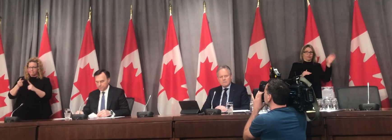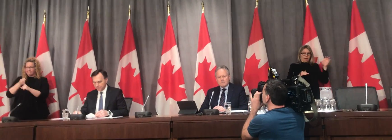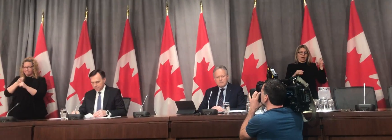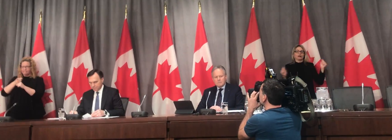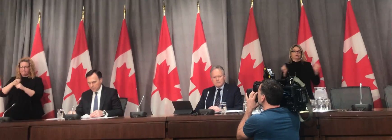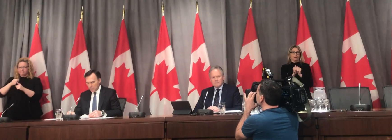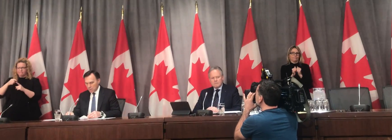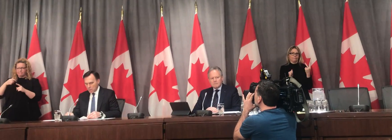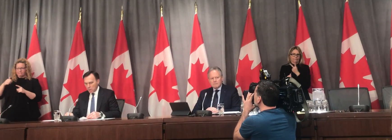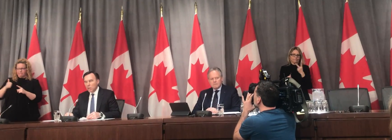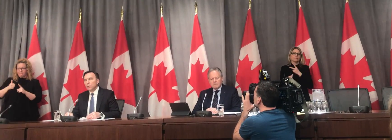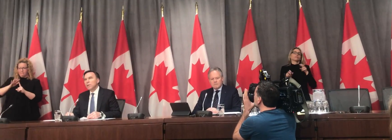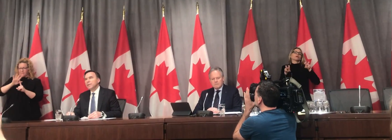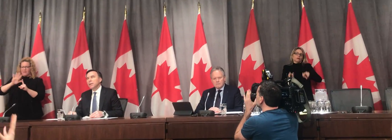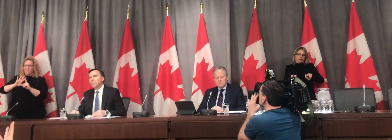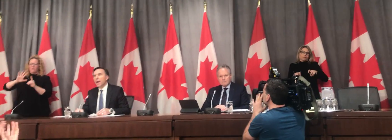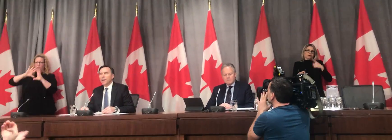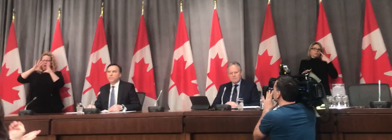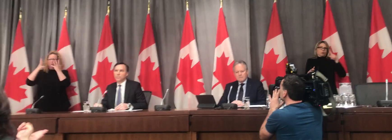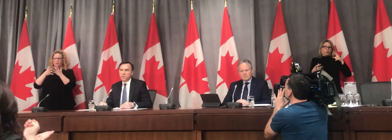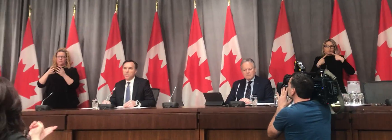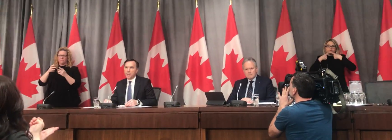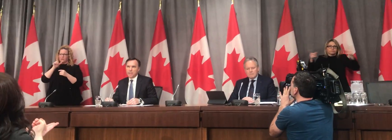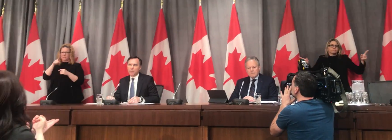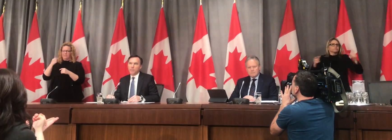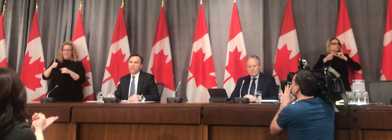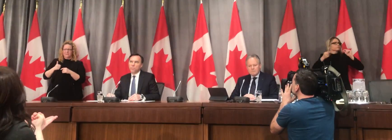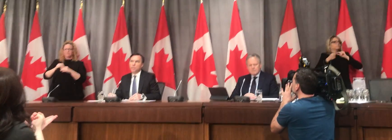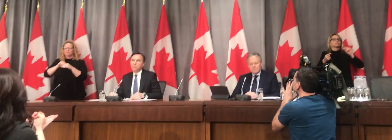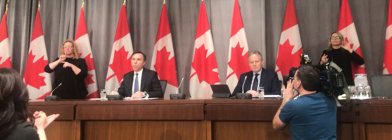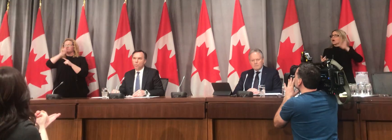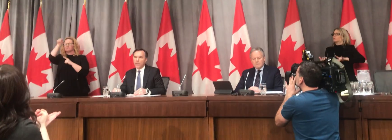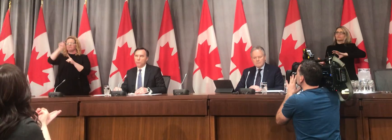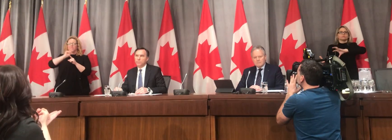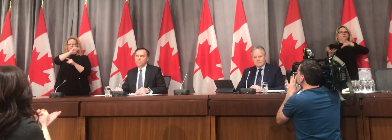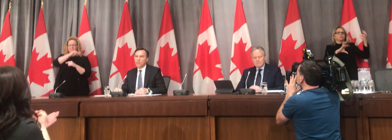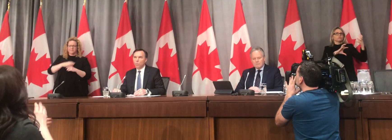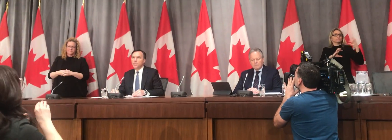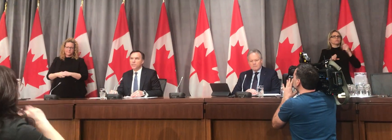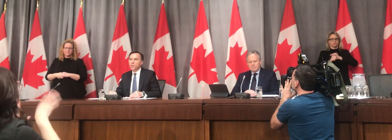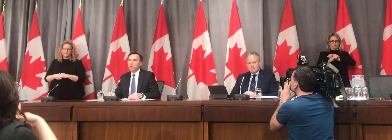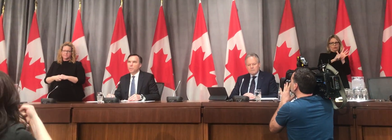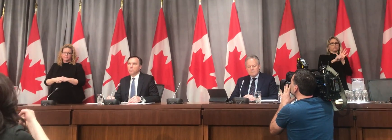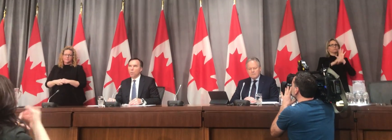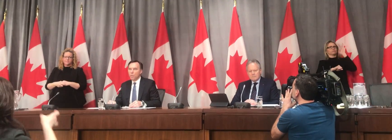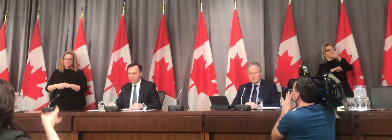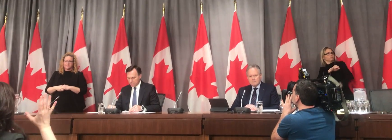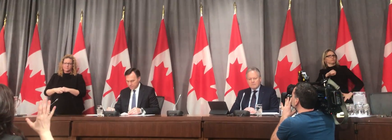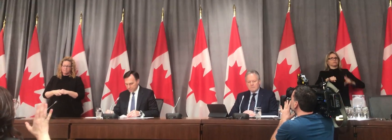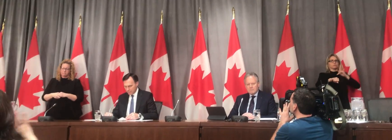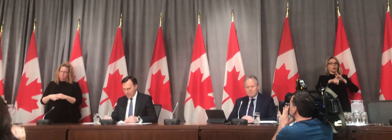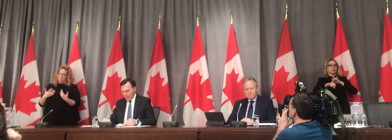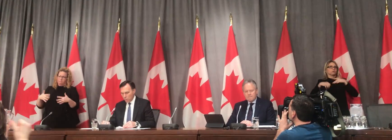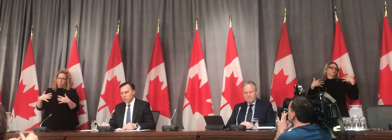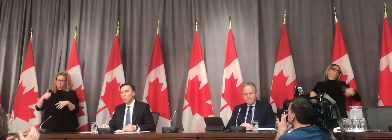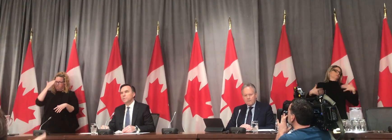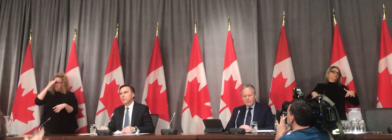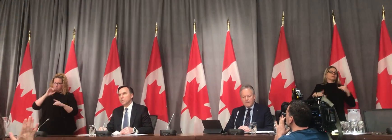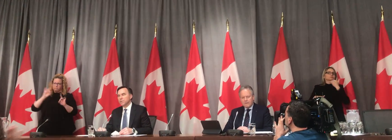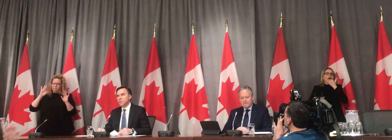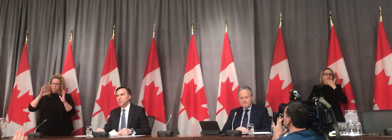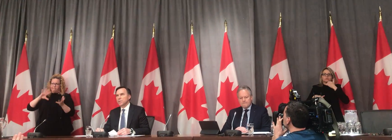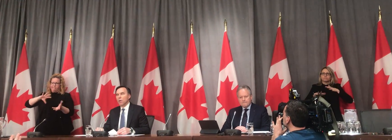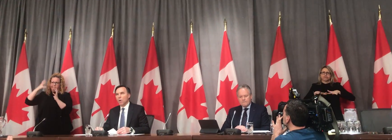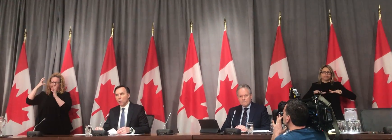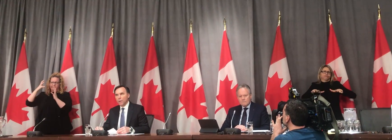economy. Clearly, the impacts of this pandemic have been profound and will continue to be profound. Households